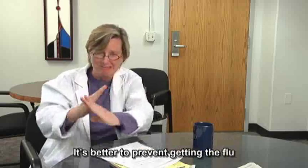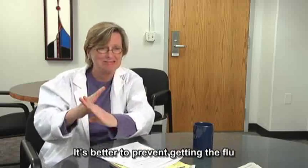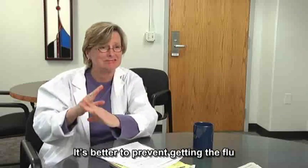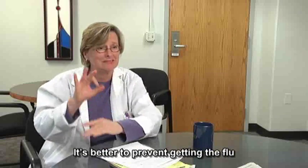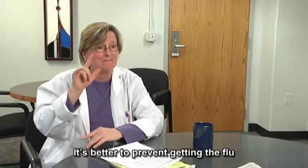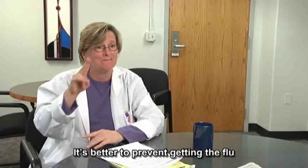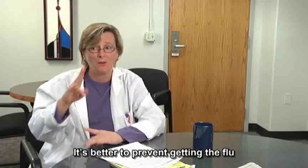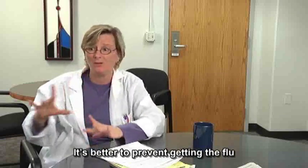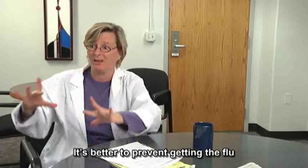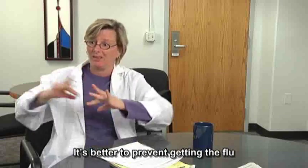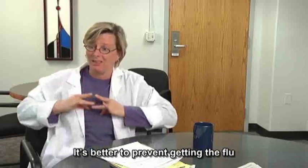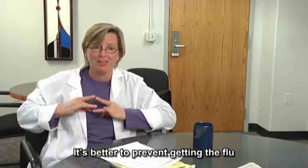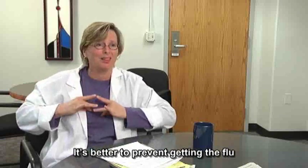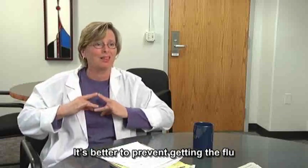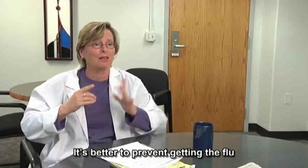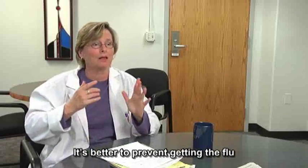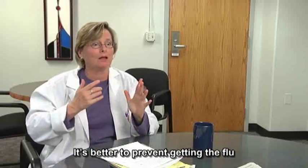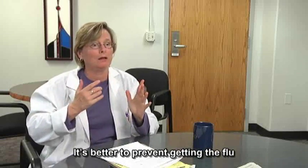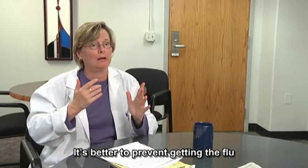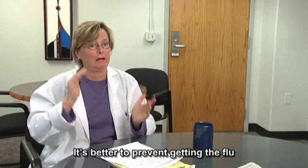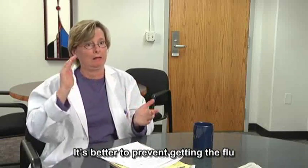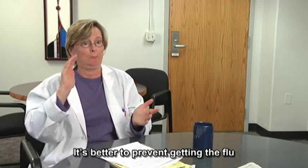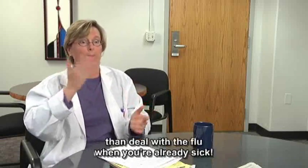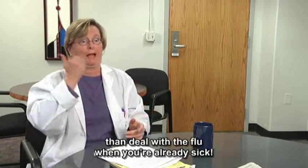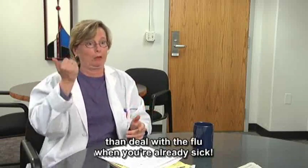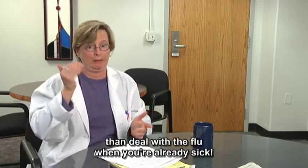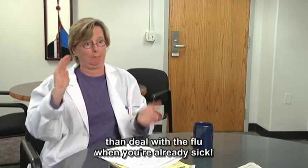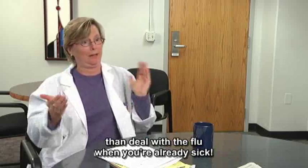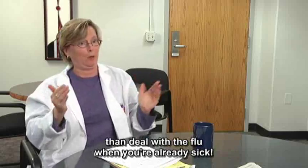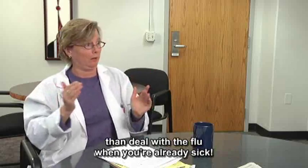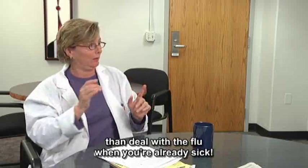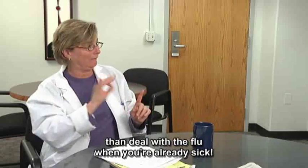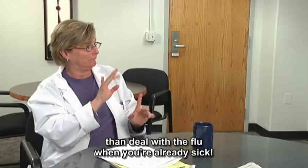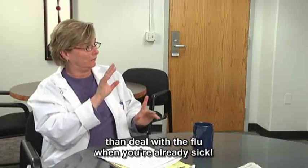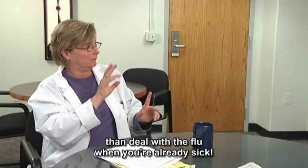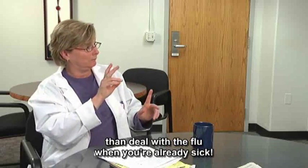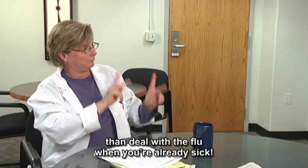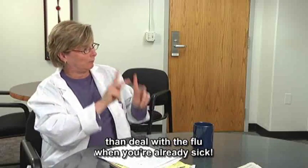It's better to prevent getting the flu, than deal with the flu when you're already sick.